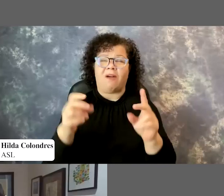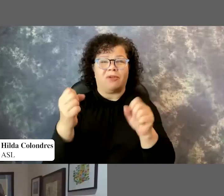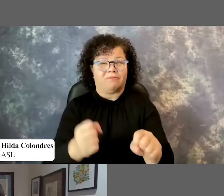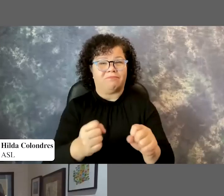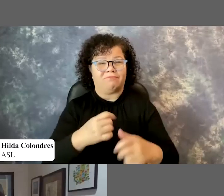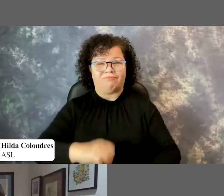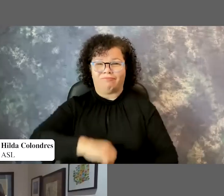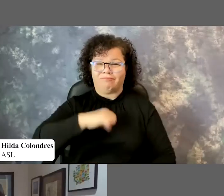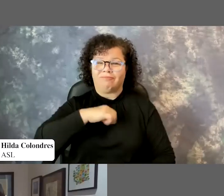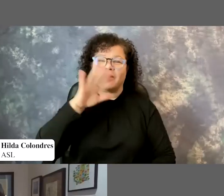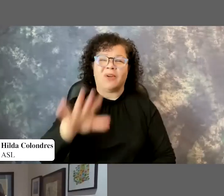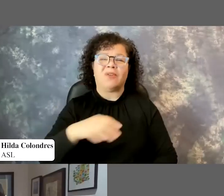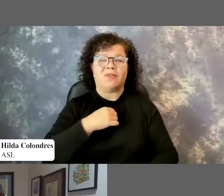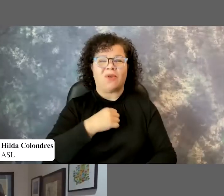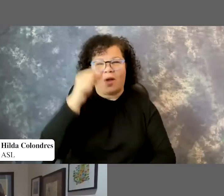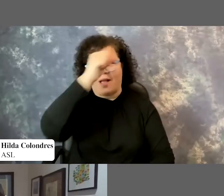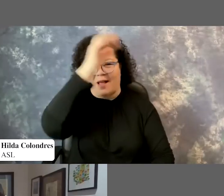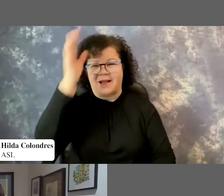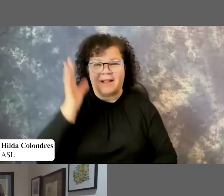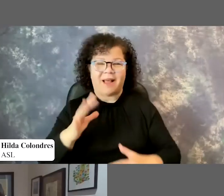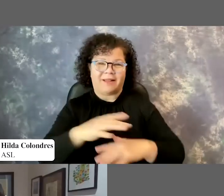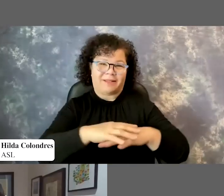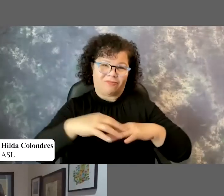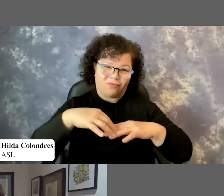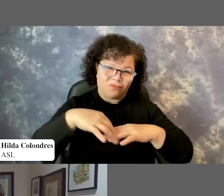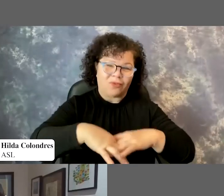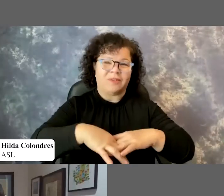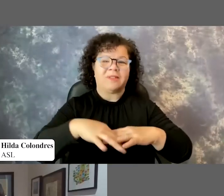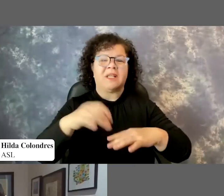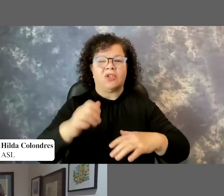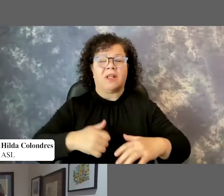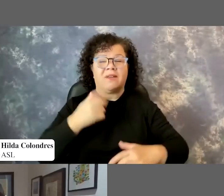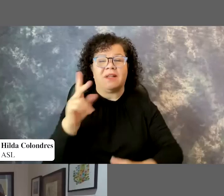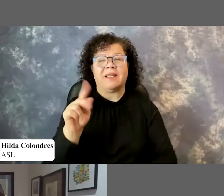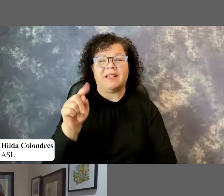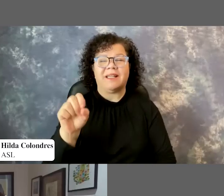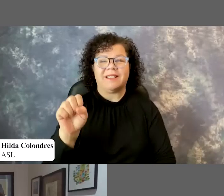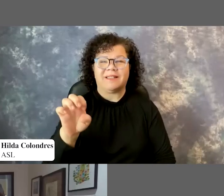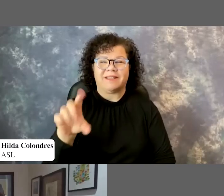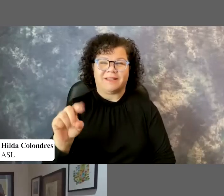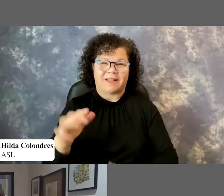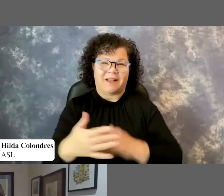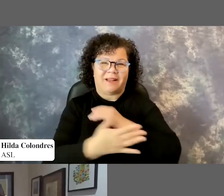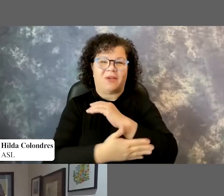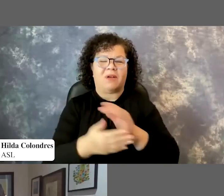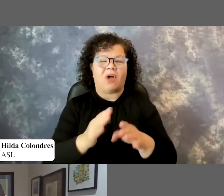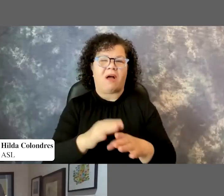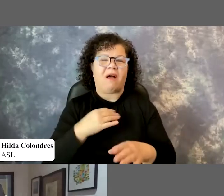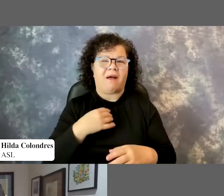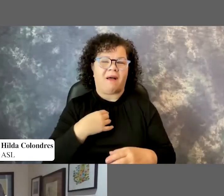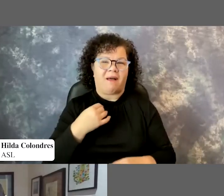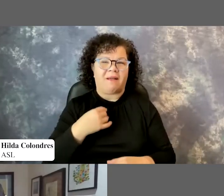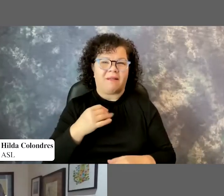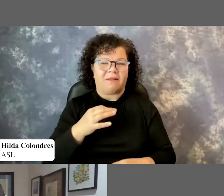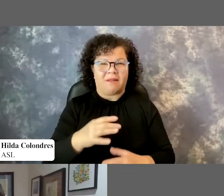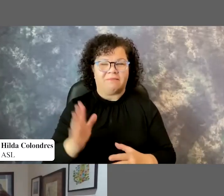Alaska, Oregon, and Washington. She's a mom of 3 and lives in Kitsap County on the ancestral homelands of the